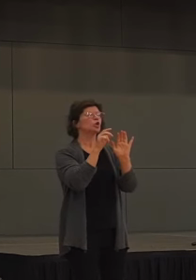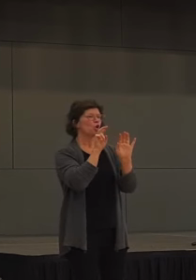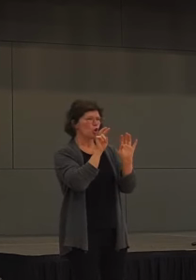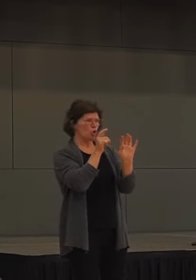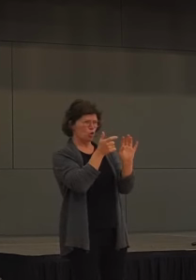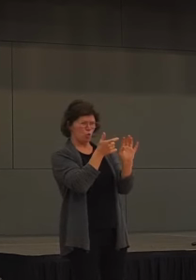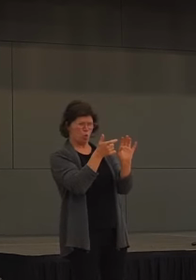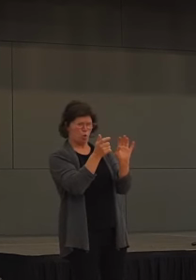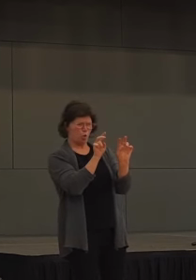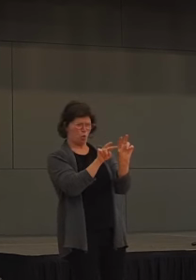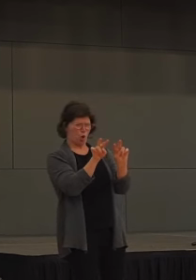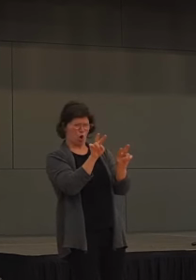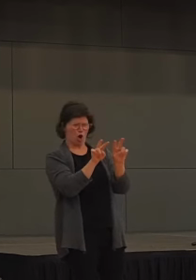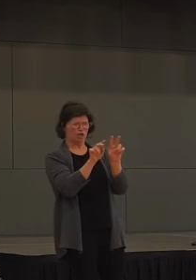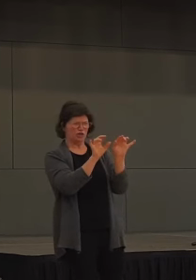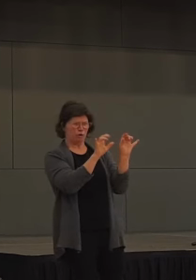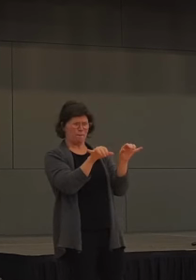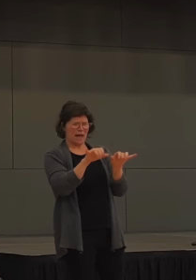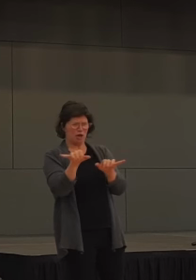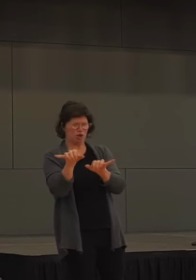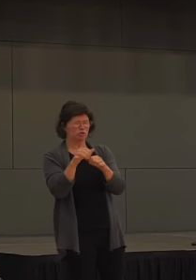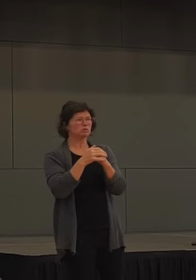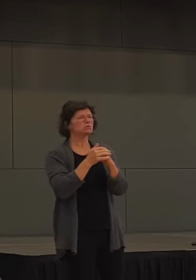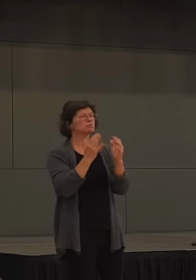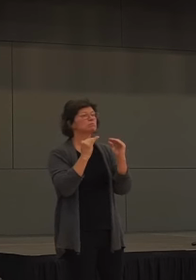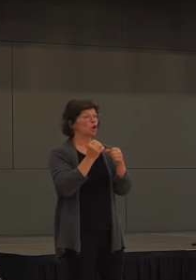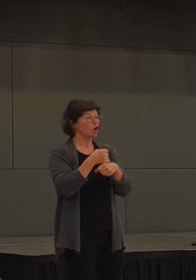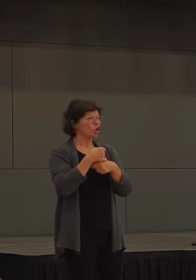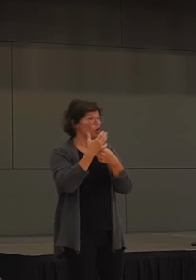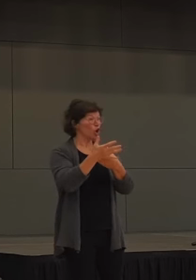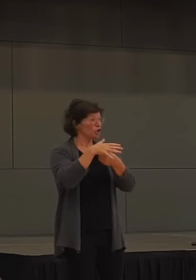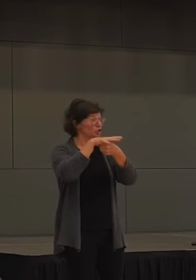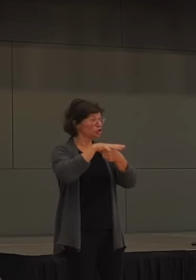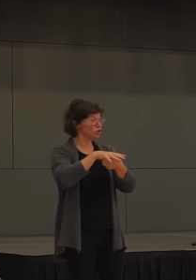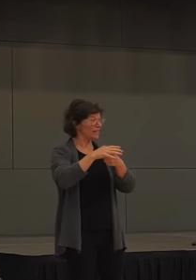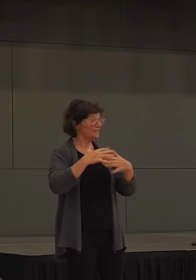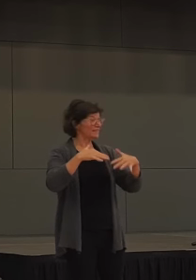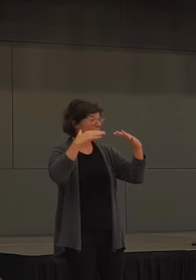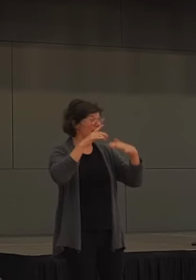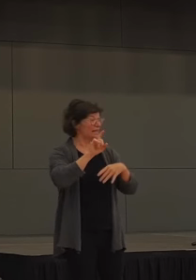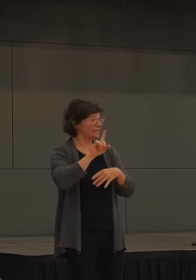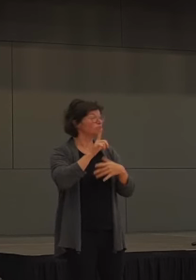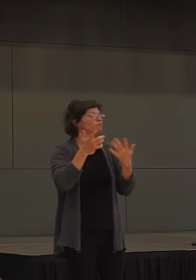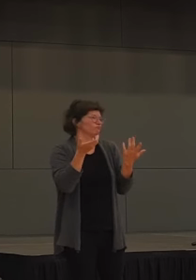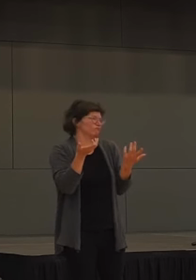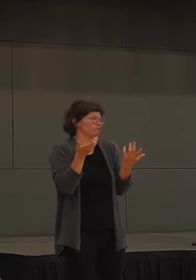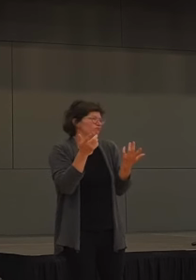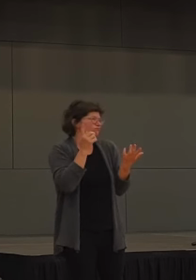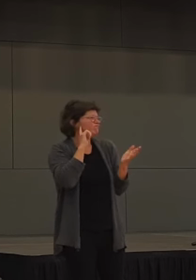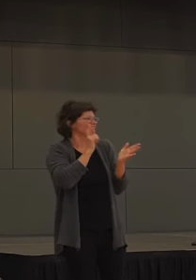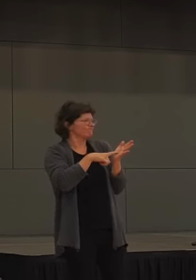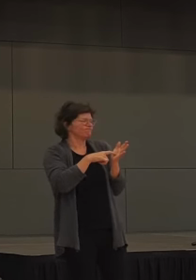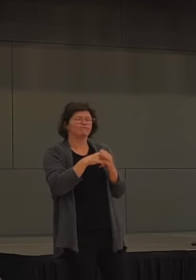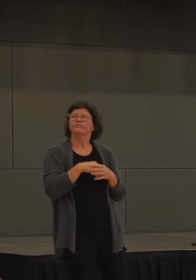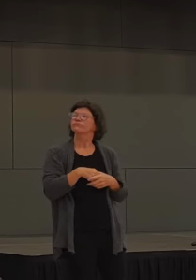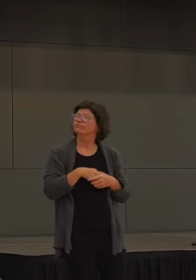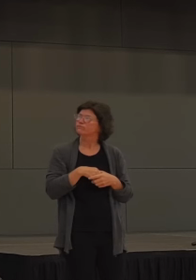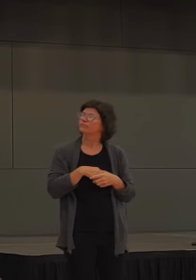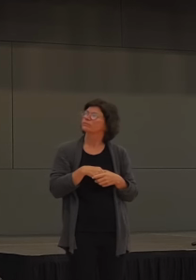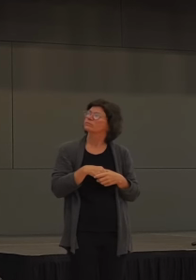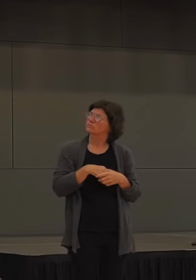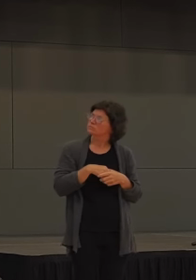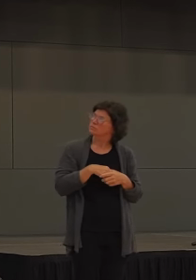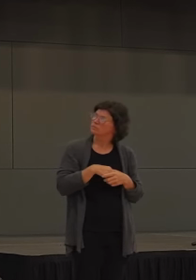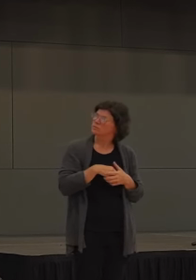patterns. How much stress or anxiety does it cause? So it starts with number 1 and number 2 that go along together. Recent memory loss